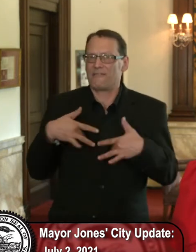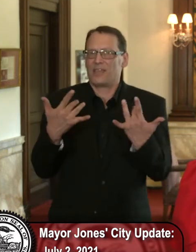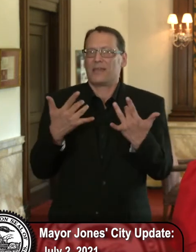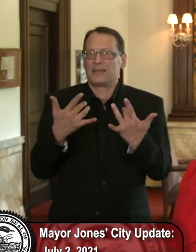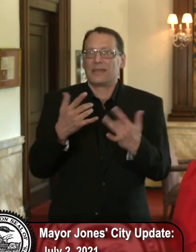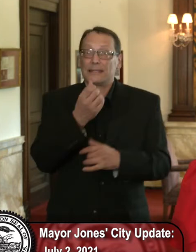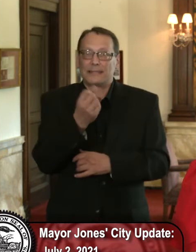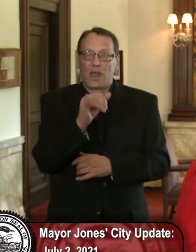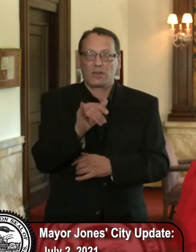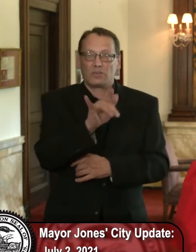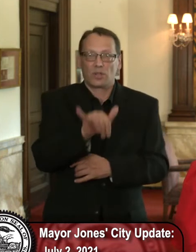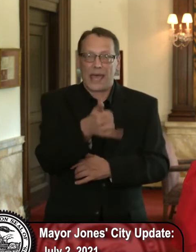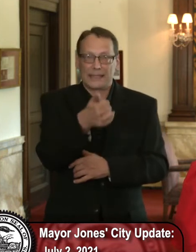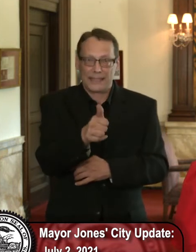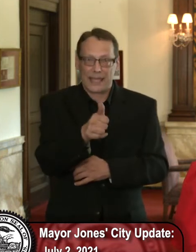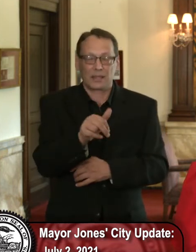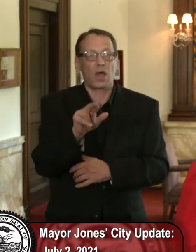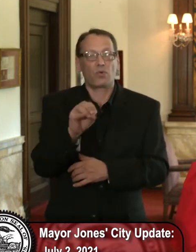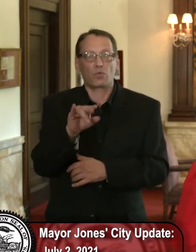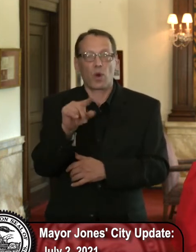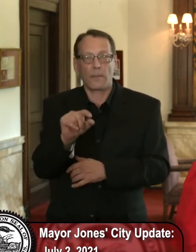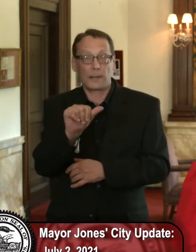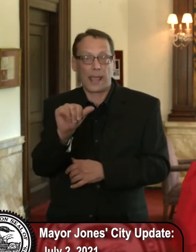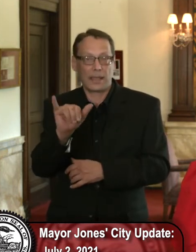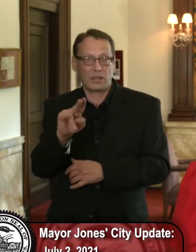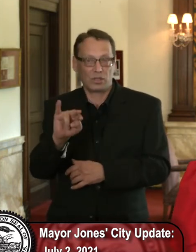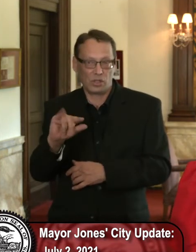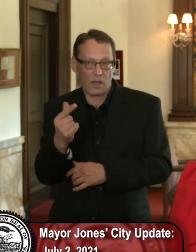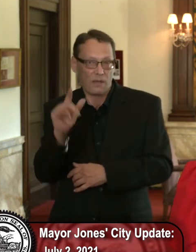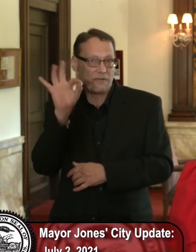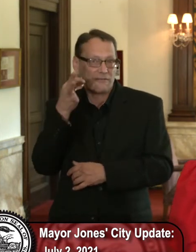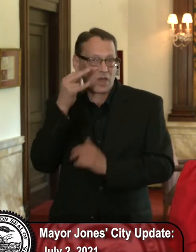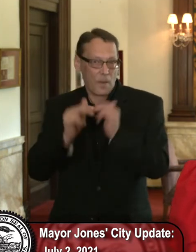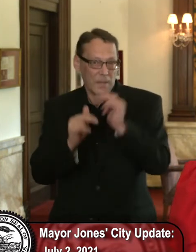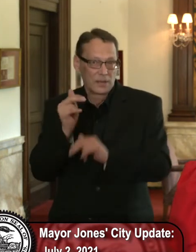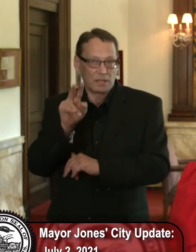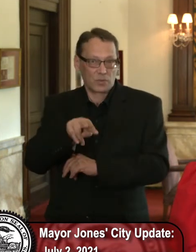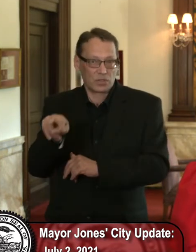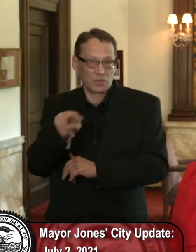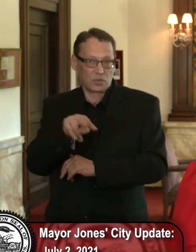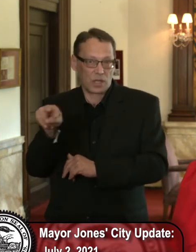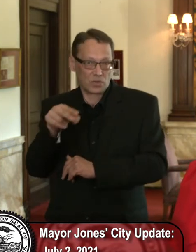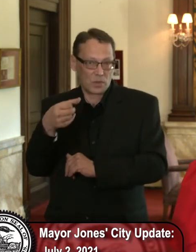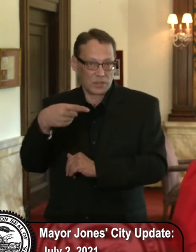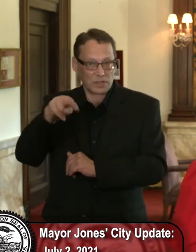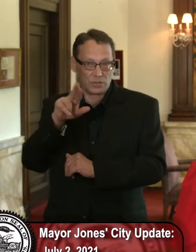p.m. Saturday, July 10th at the Robert A. Young Federal Building at 2222